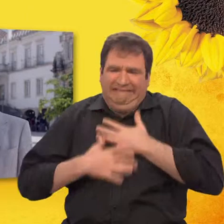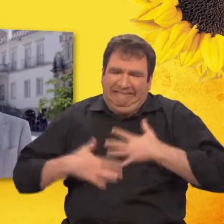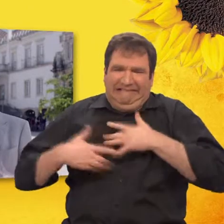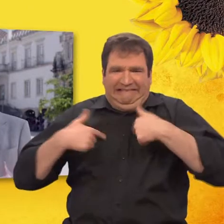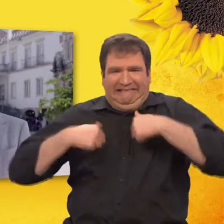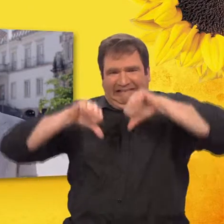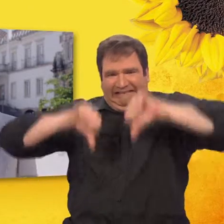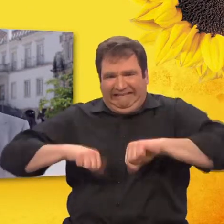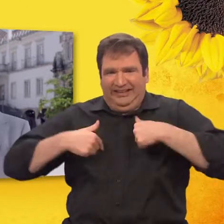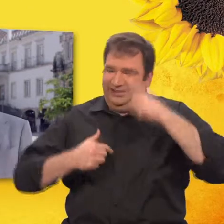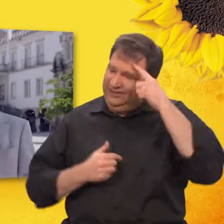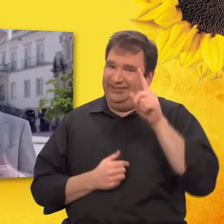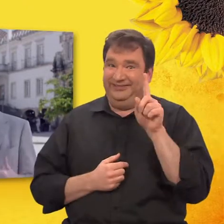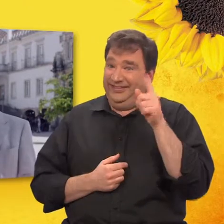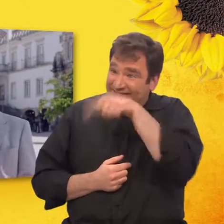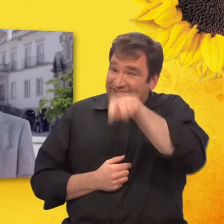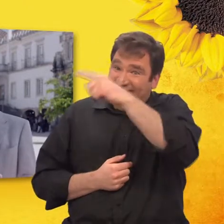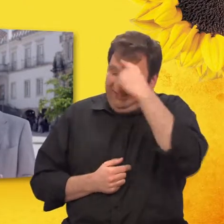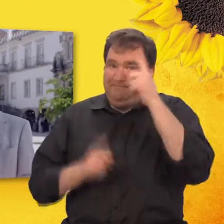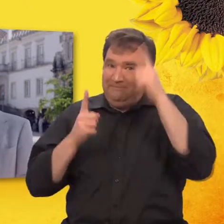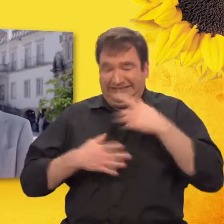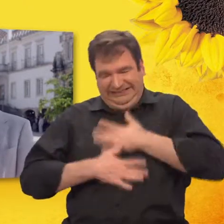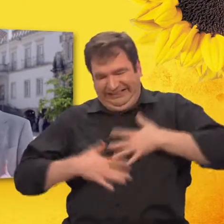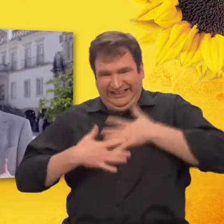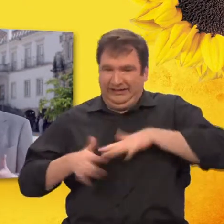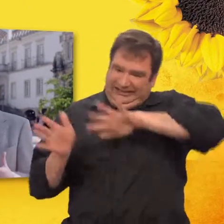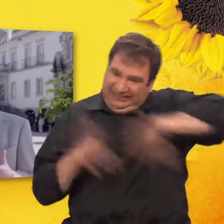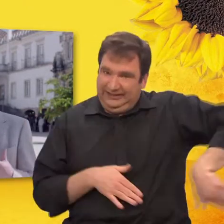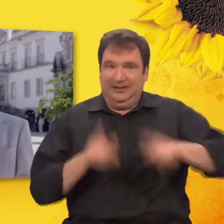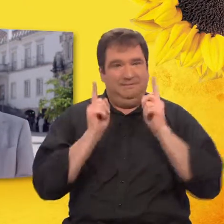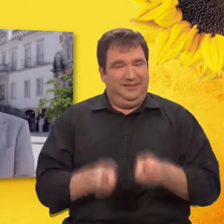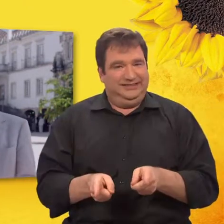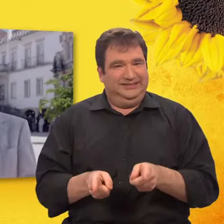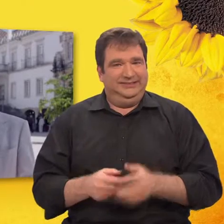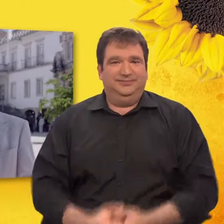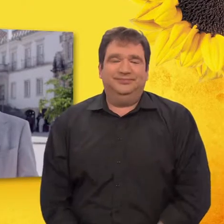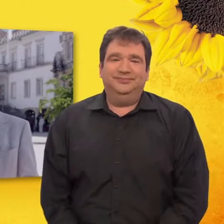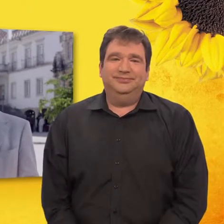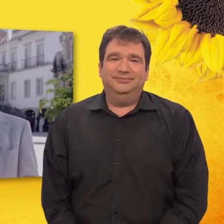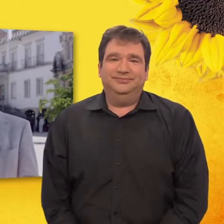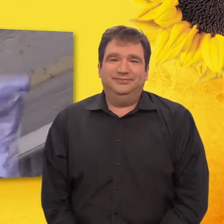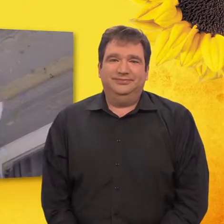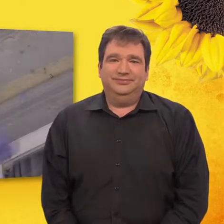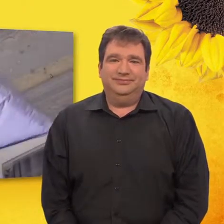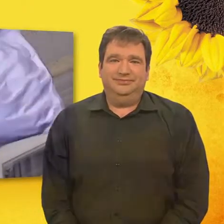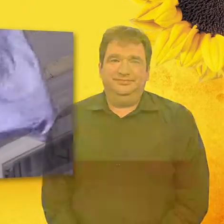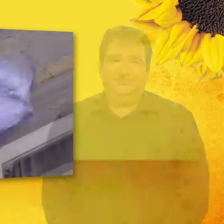same as the word for guilt. And they believe that you have to rid yourself of this guilt.